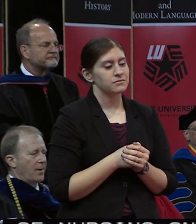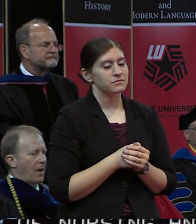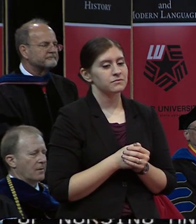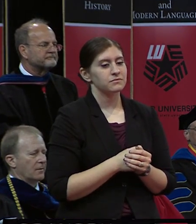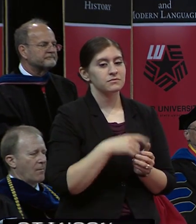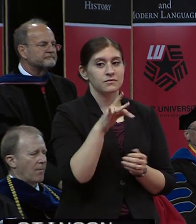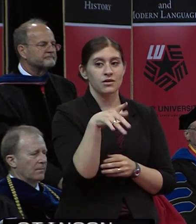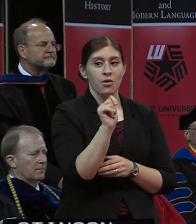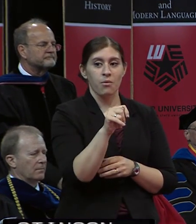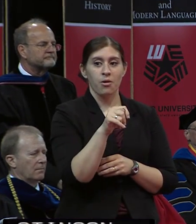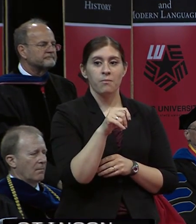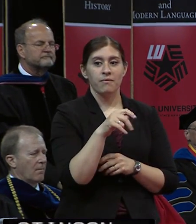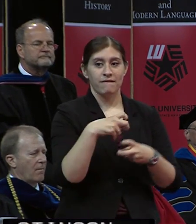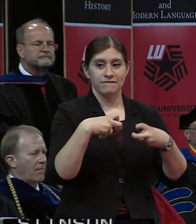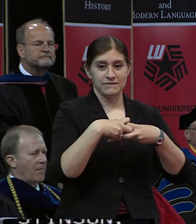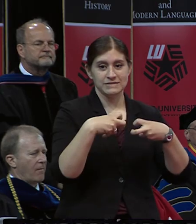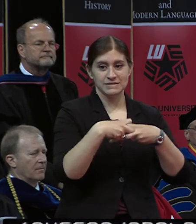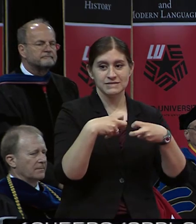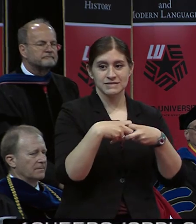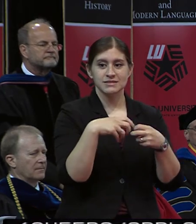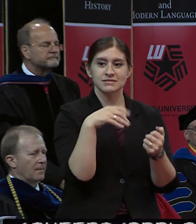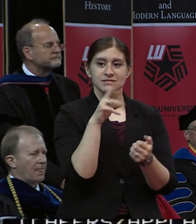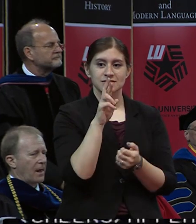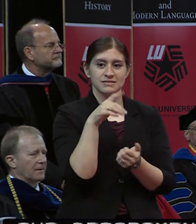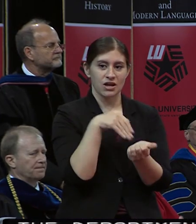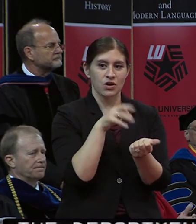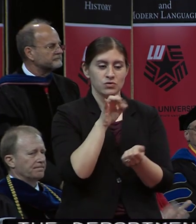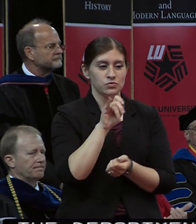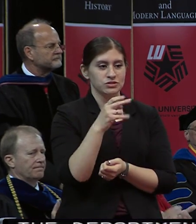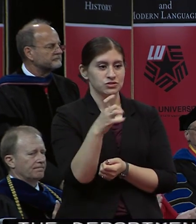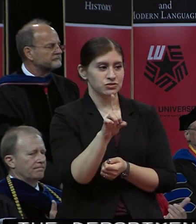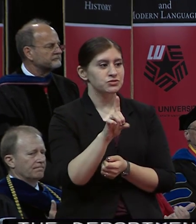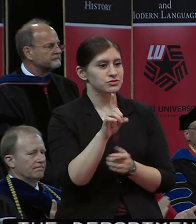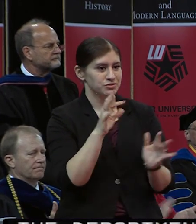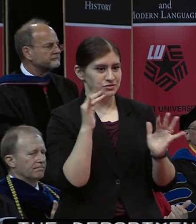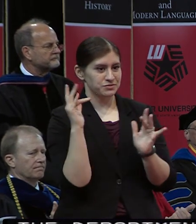The Department of Physics and Dr. Richard Lumpkin.